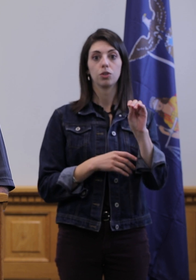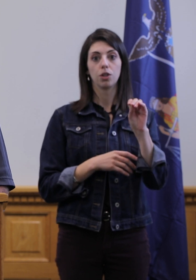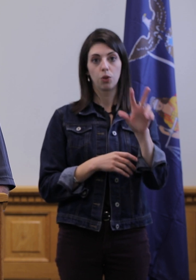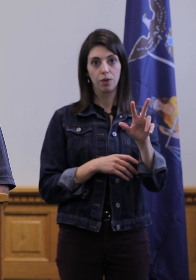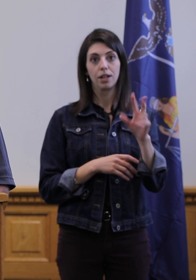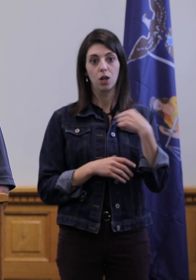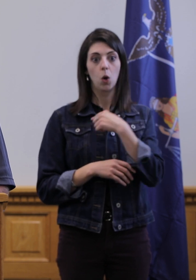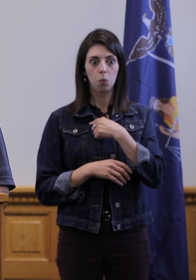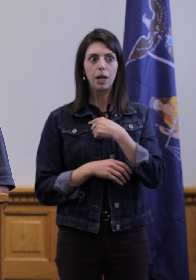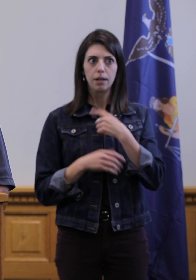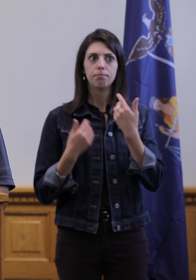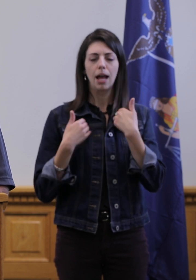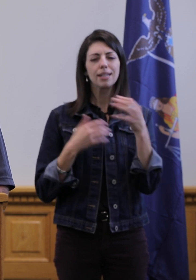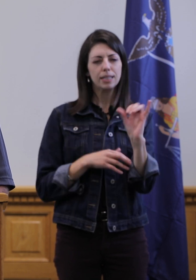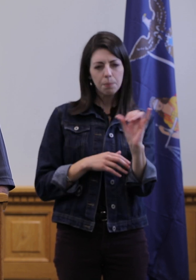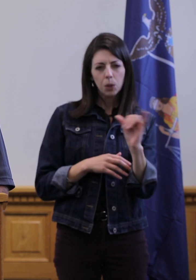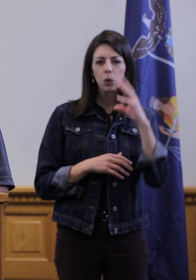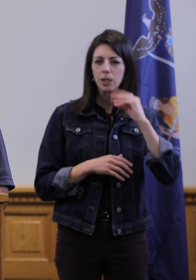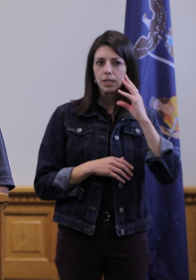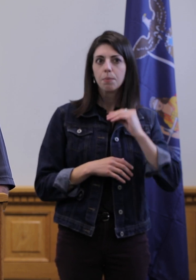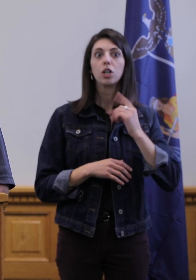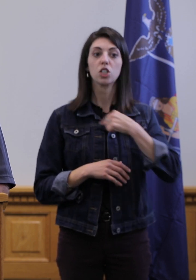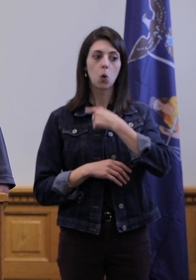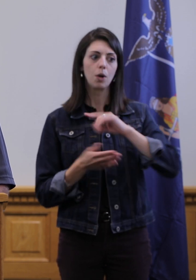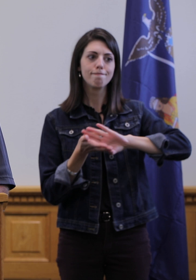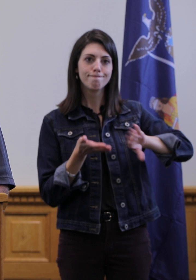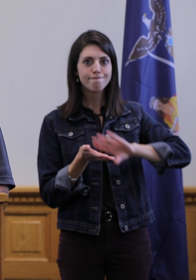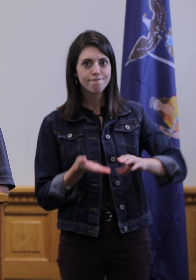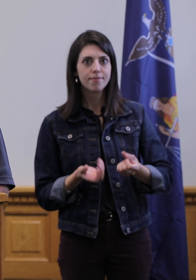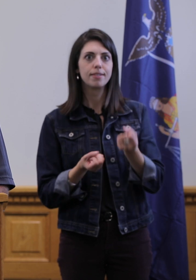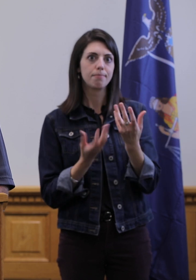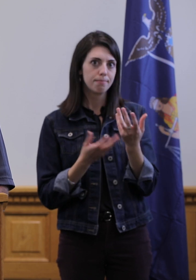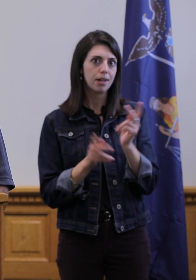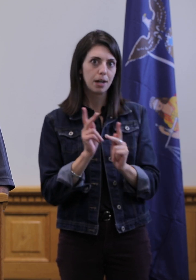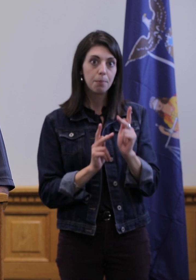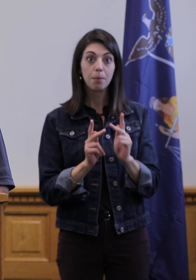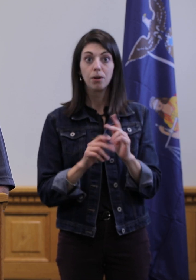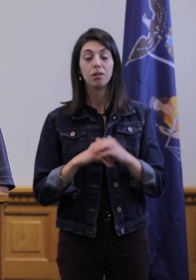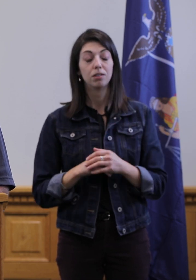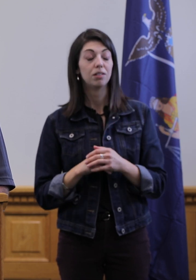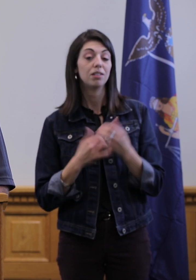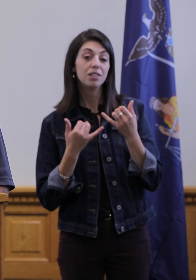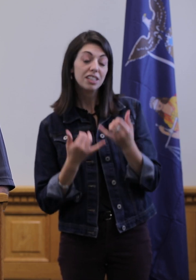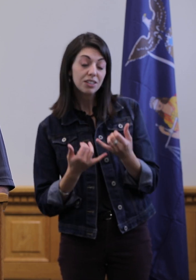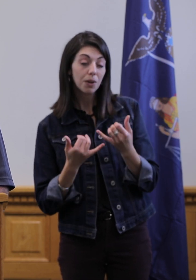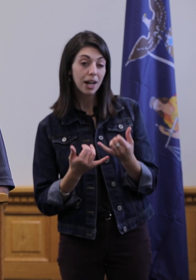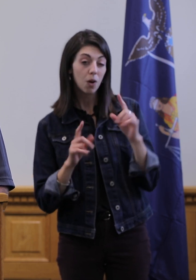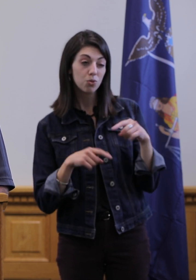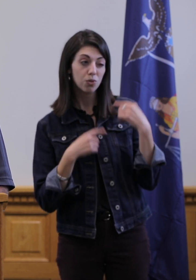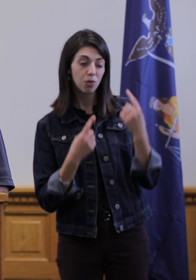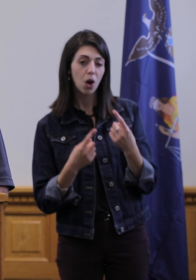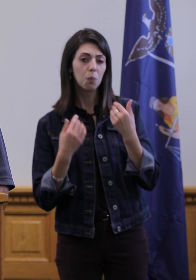departments. The size of the county workforce was reduced. Since then, the number of county employees has remained relatively